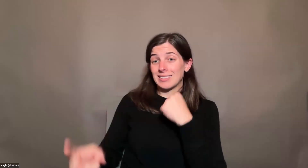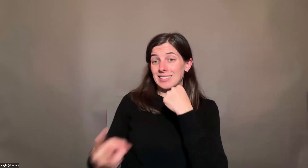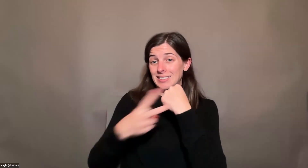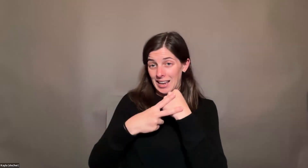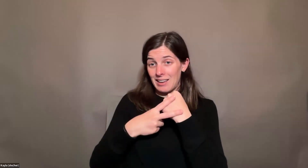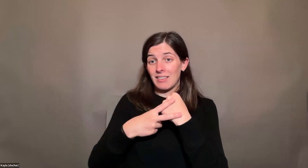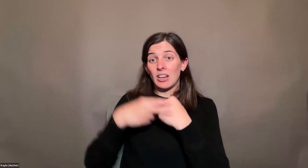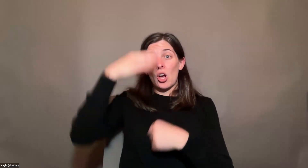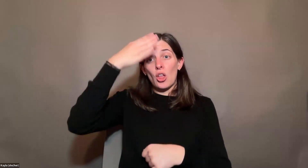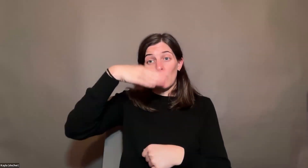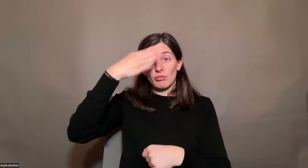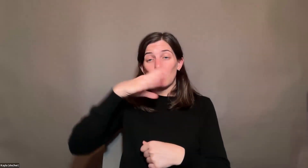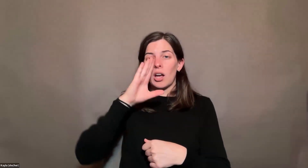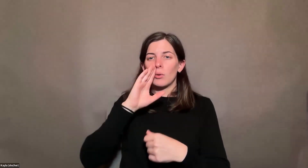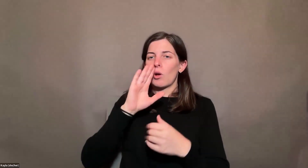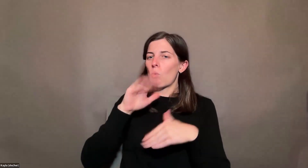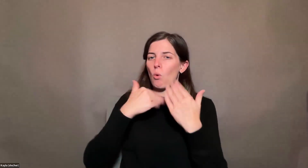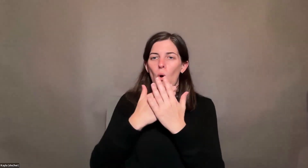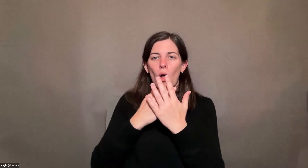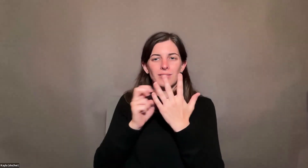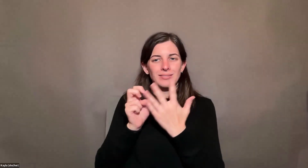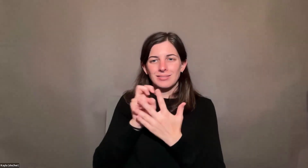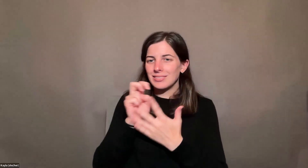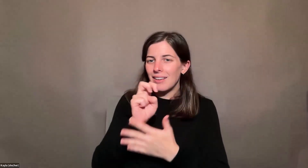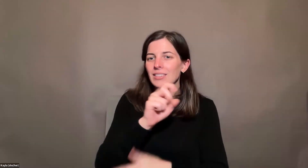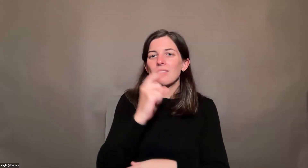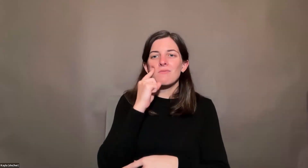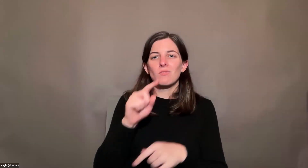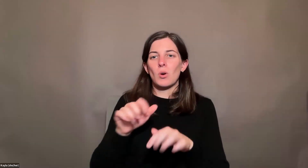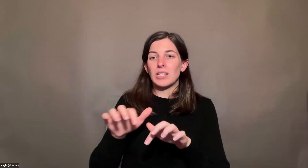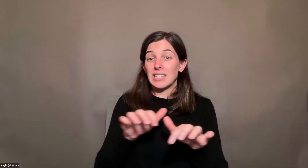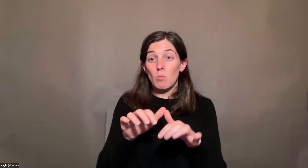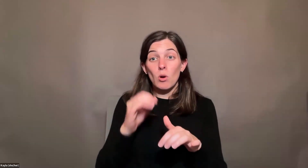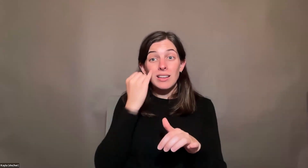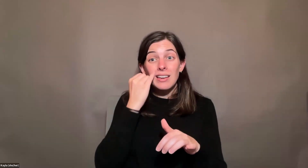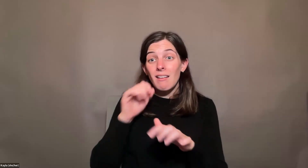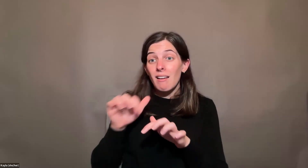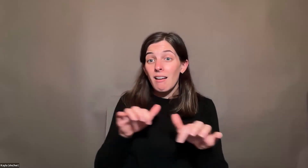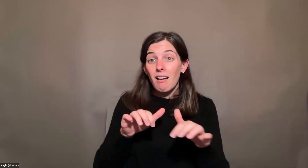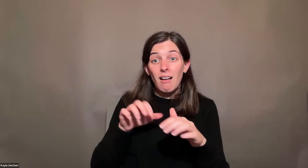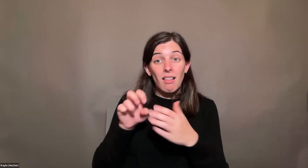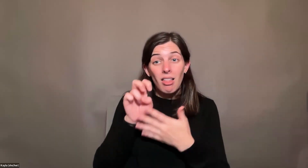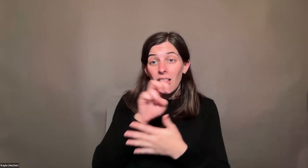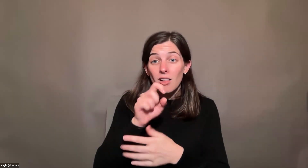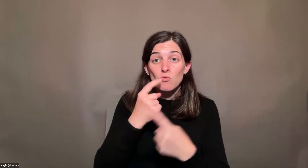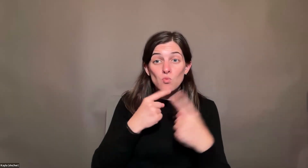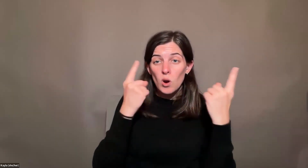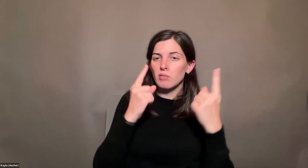the navigation through the keyboard. If the keyboard navigation is working, then it will pass the test. Otherwise